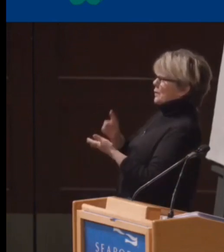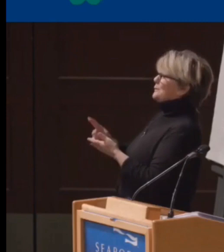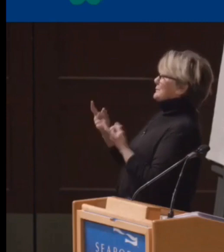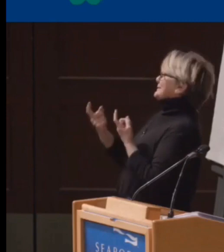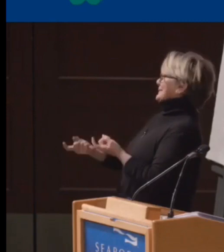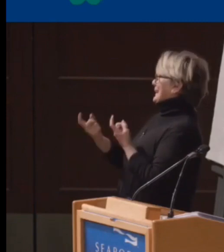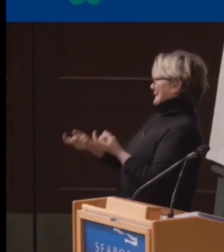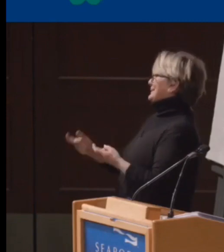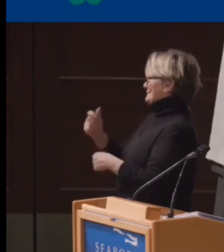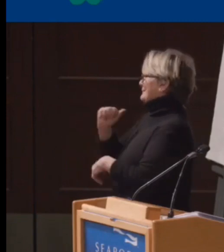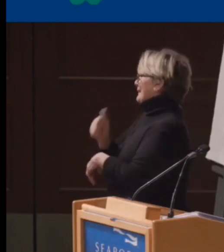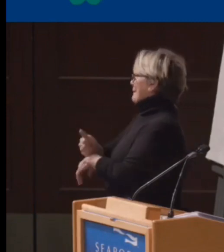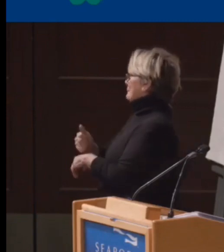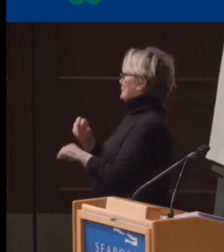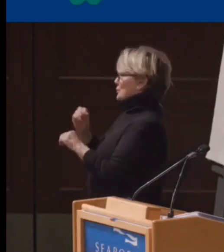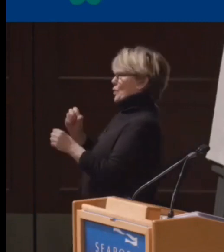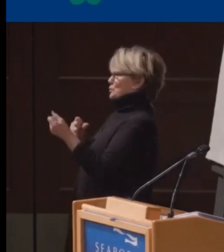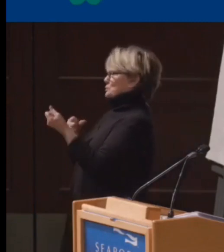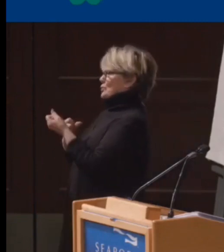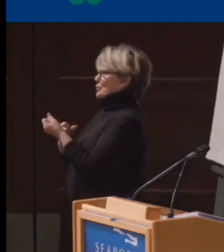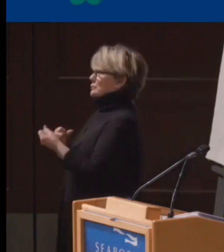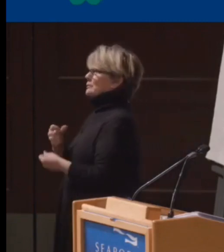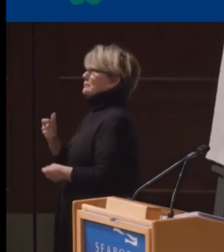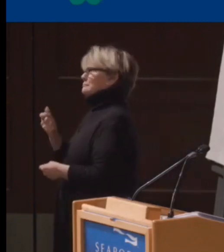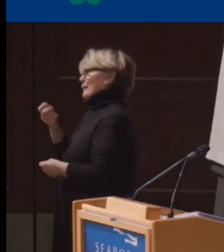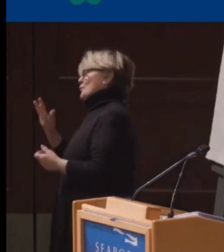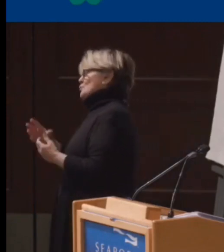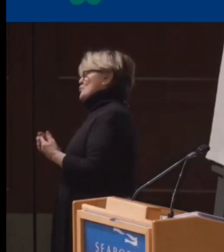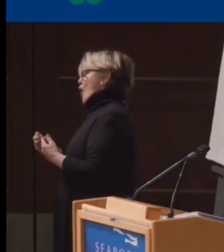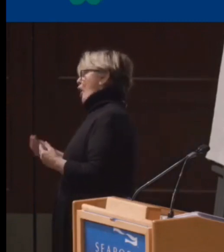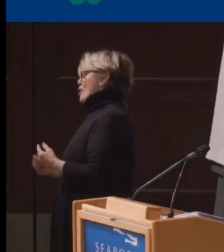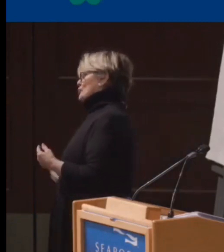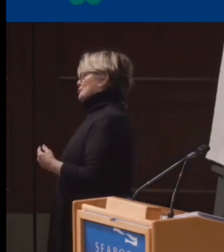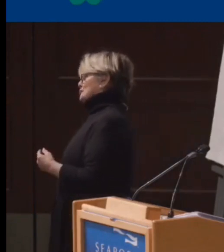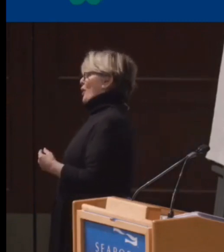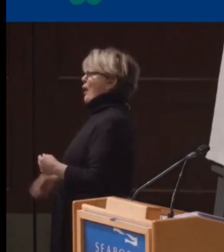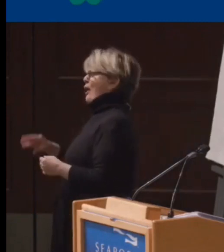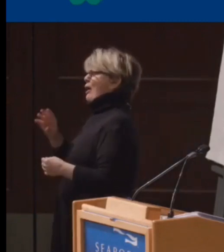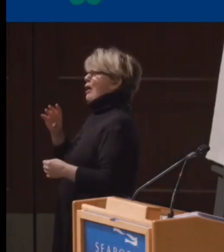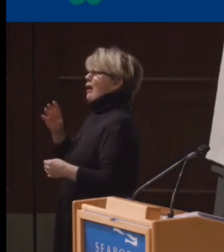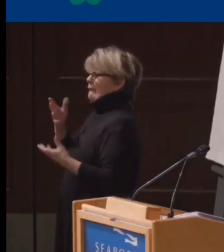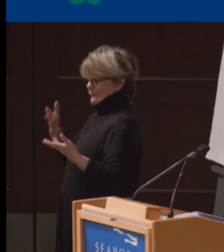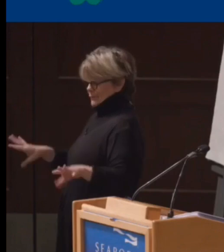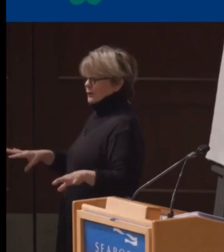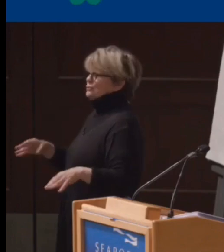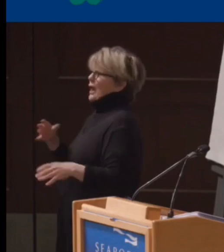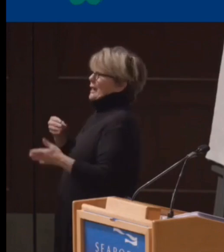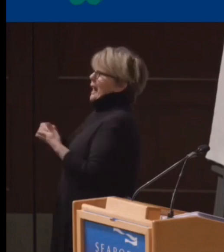club, with no support other than a few bucks from my parents to buy chicken tenders and fries in between runs.